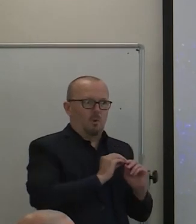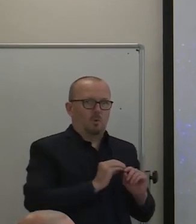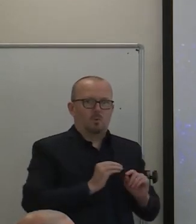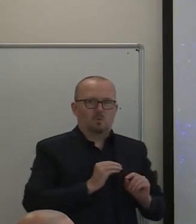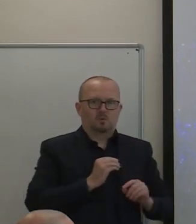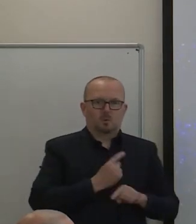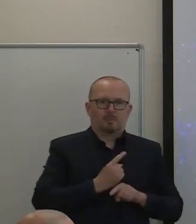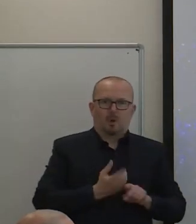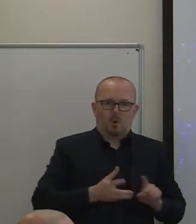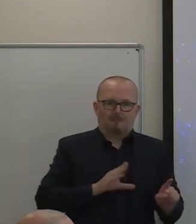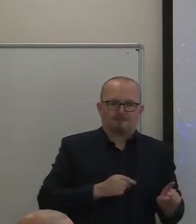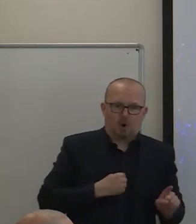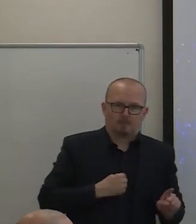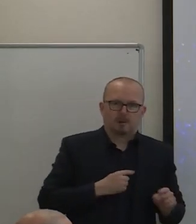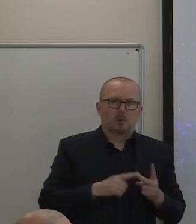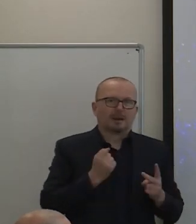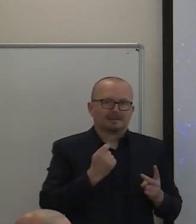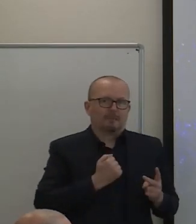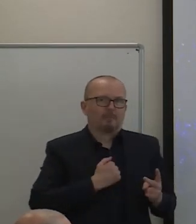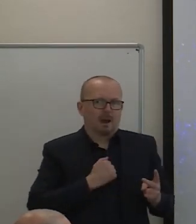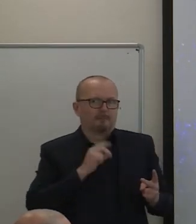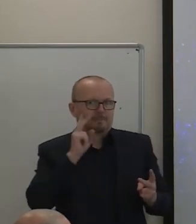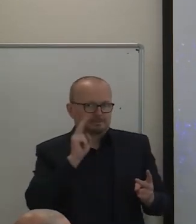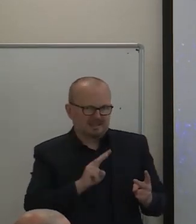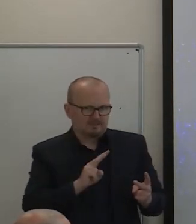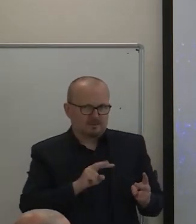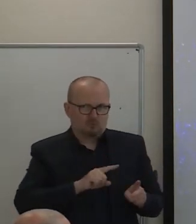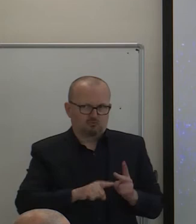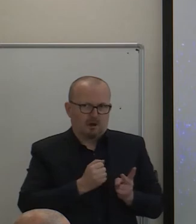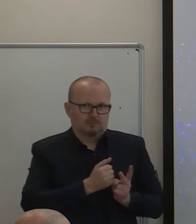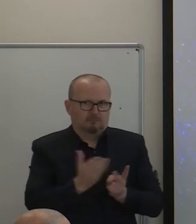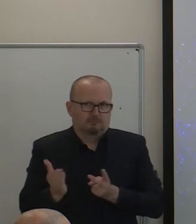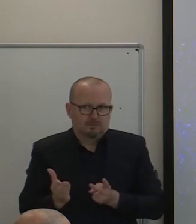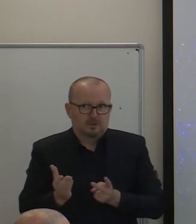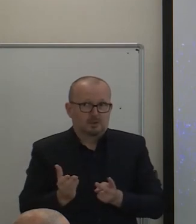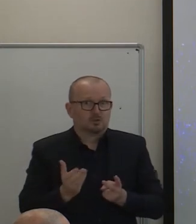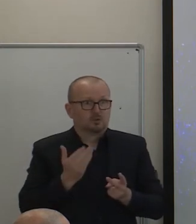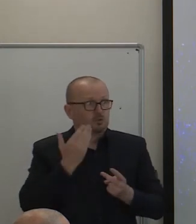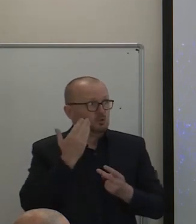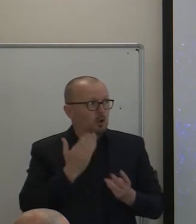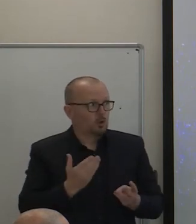understand the perspectives that I'm about to try and share with you, to show that digitization isn't all that.